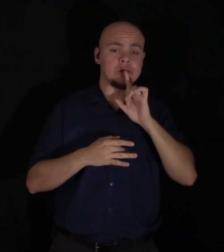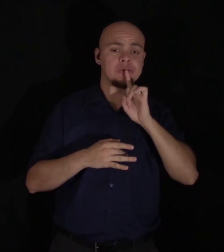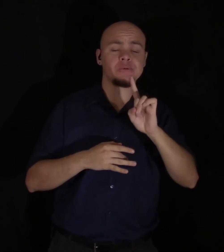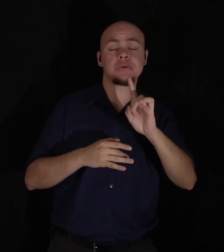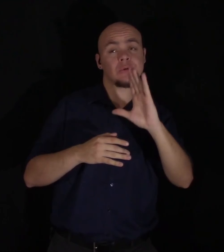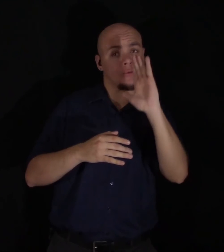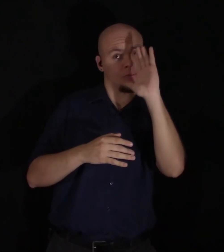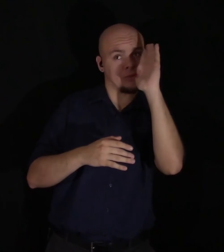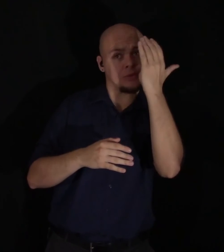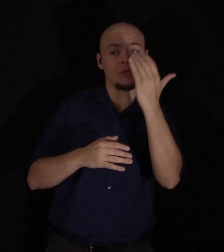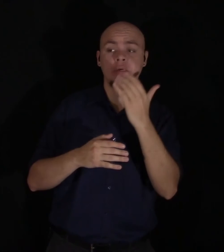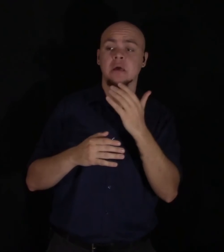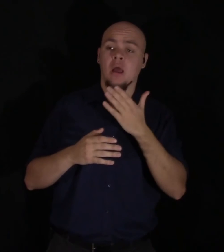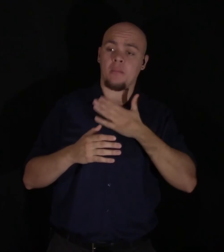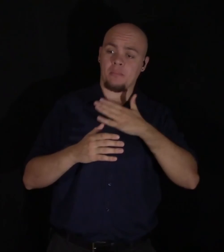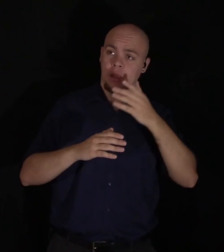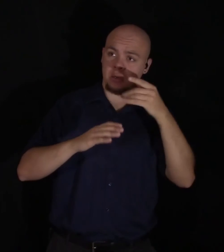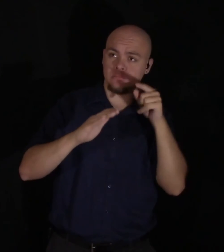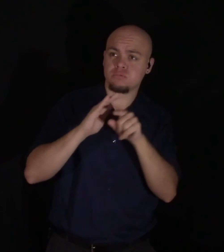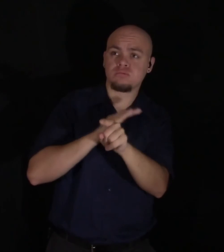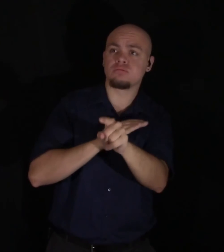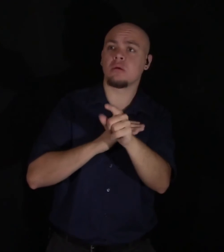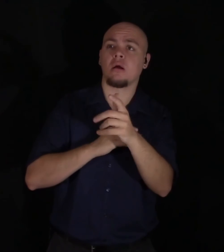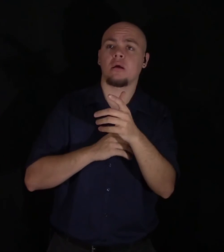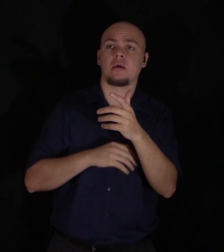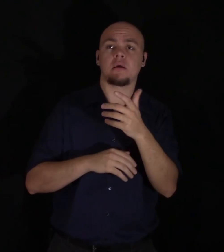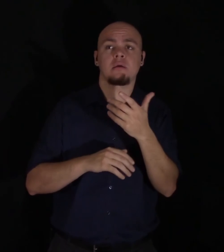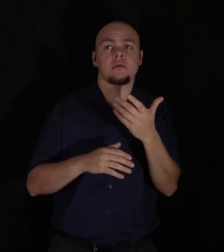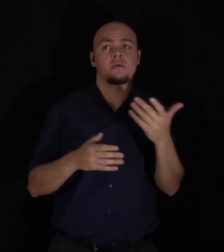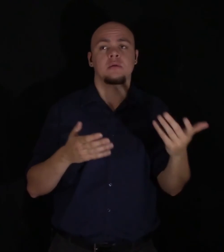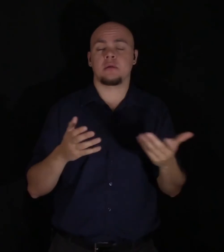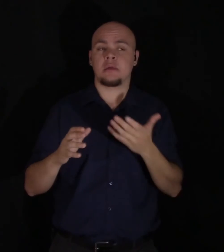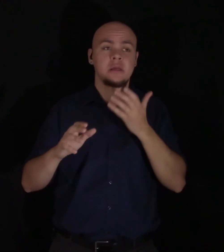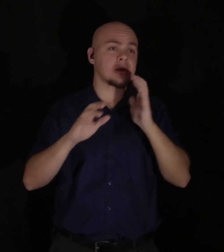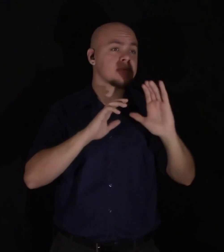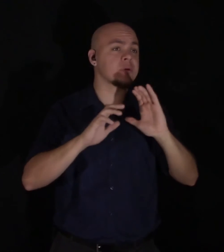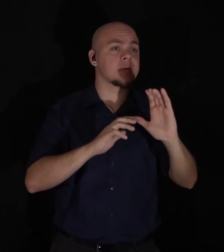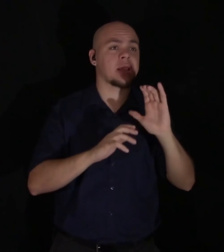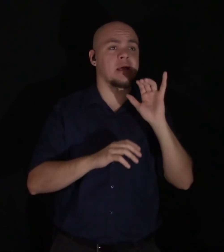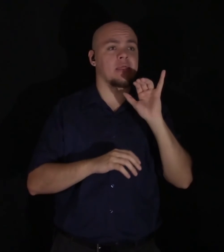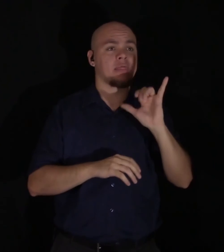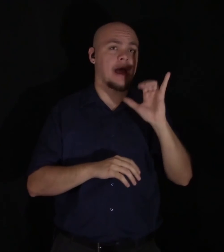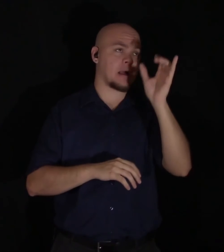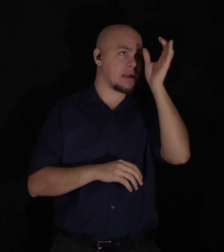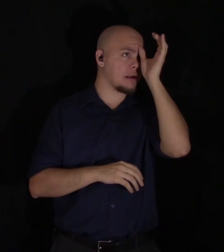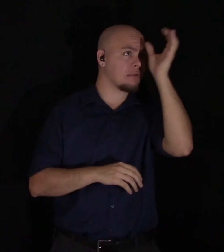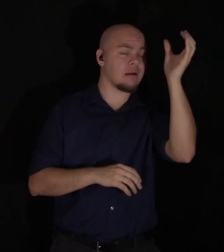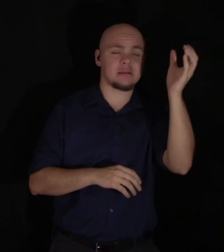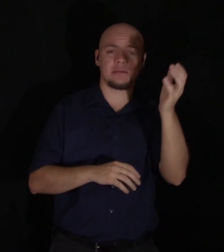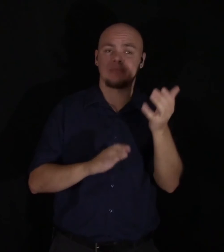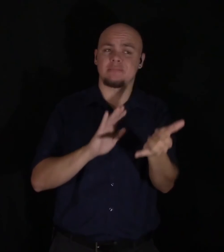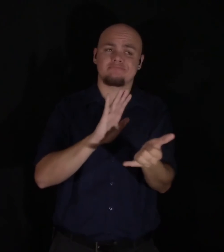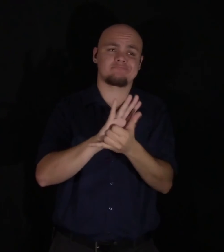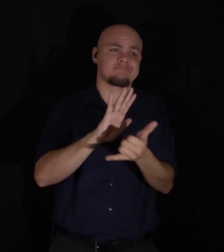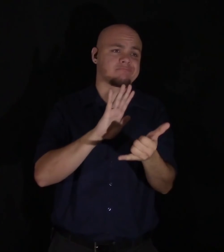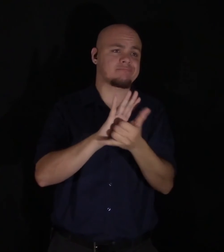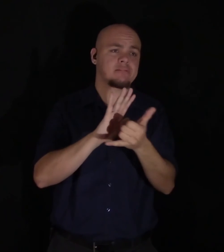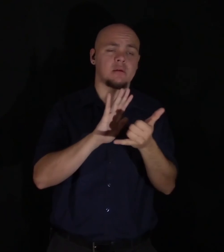my undertaking. It is impossible to communicate to you a conception of the trembling sensation,